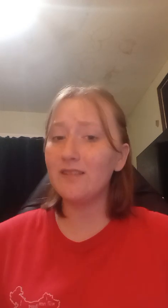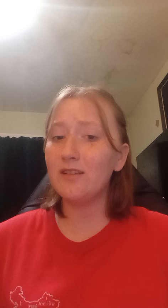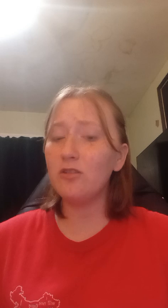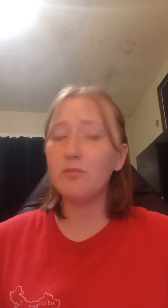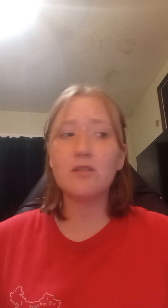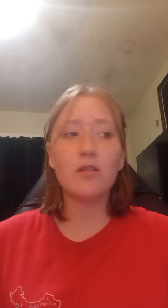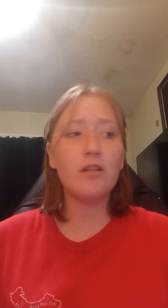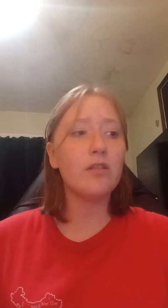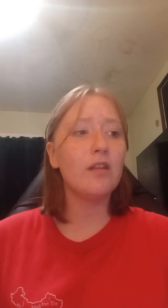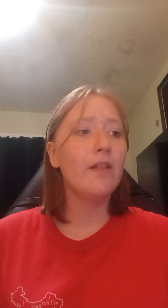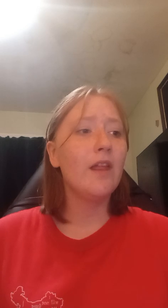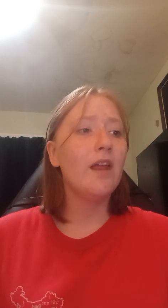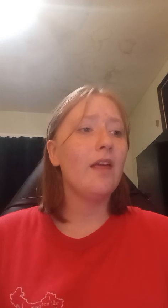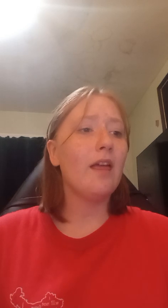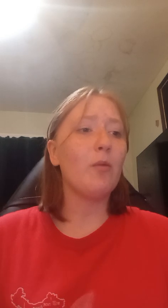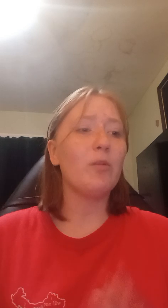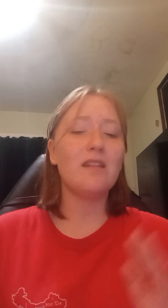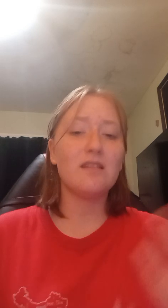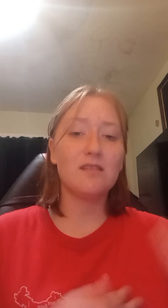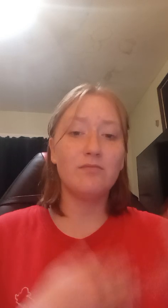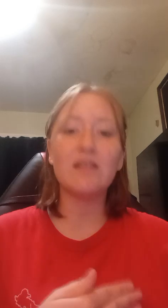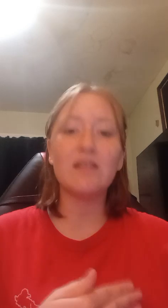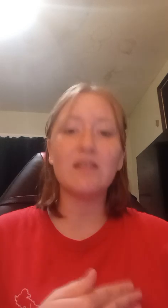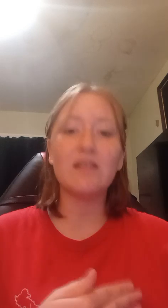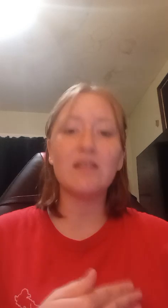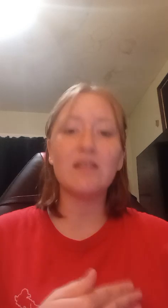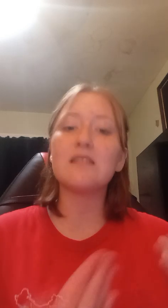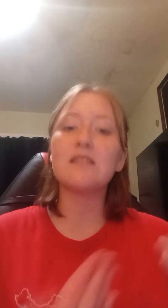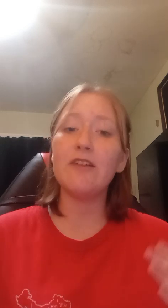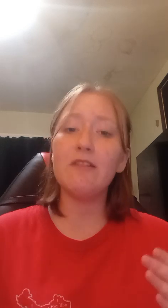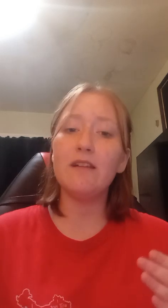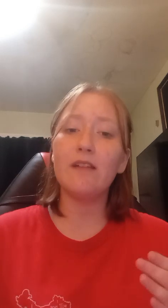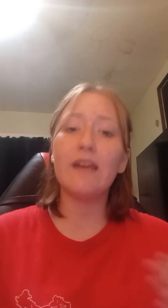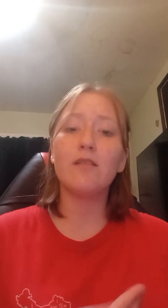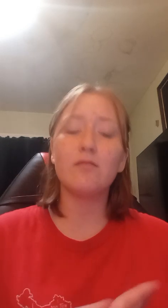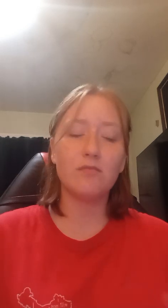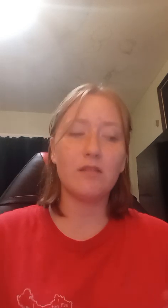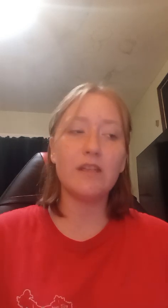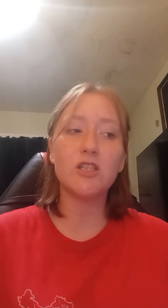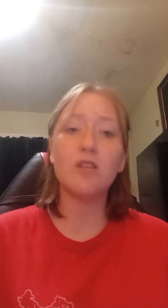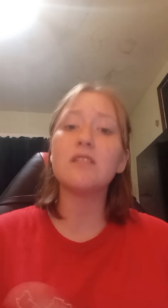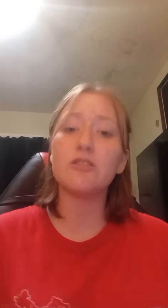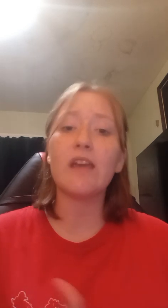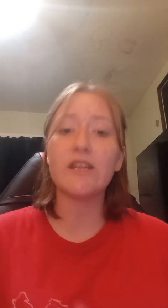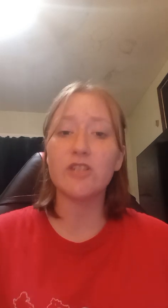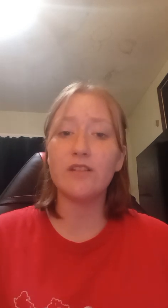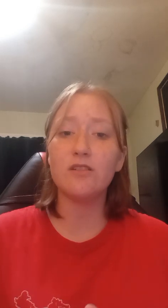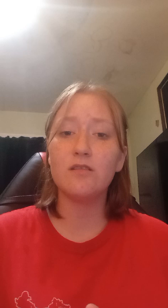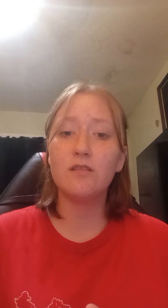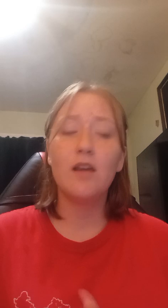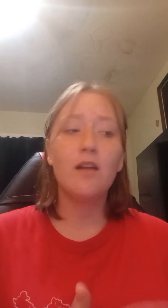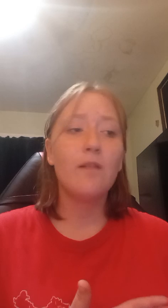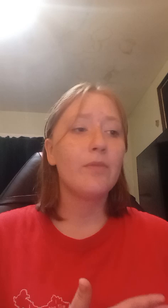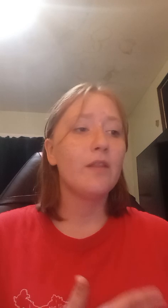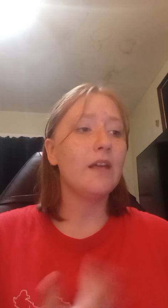mental health. And with this theory, it shows that you can change. And it's